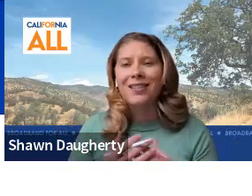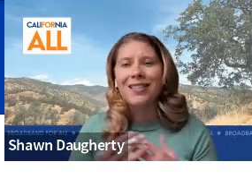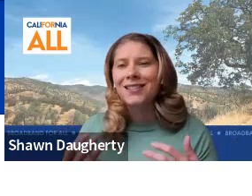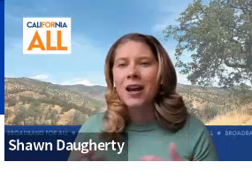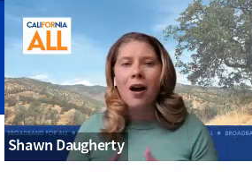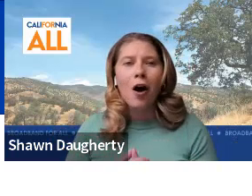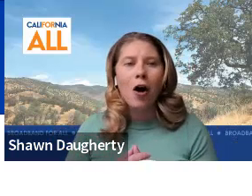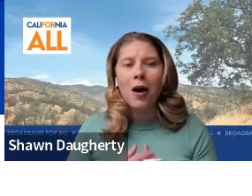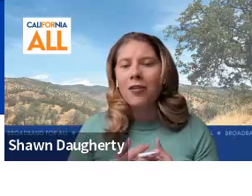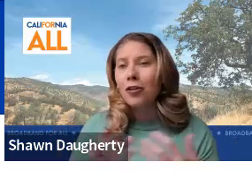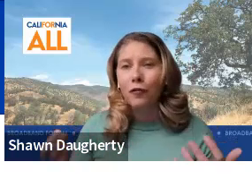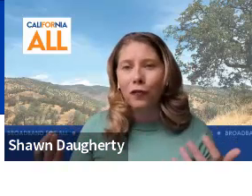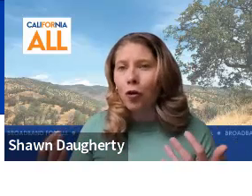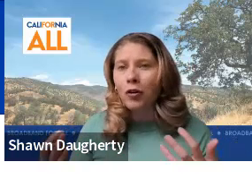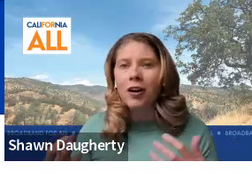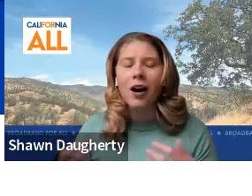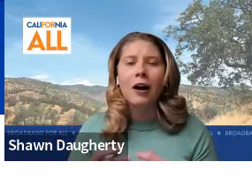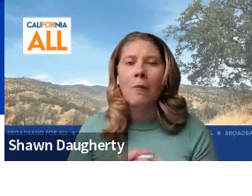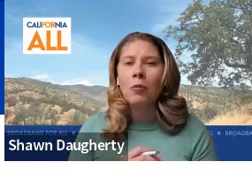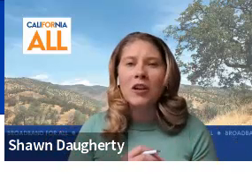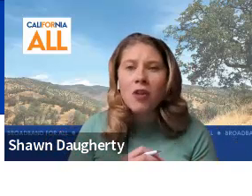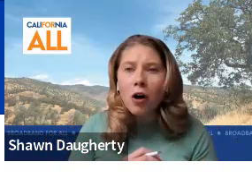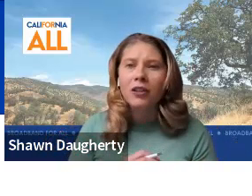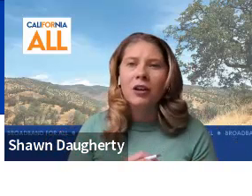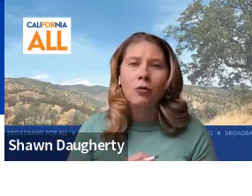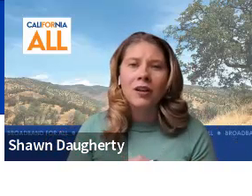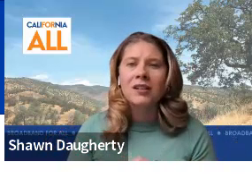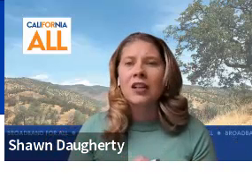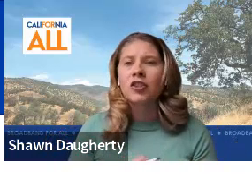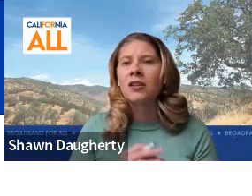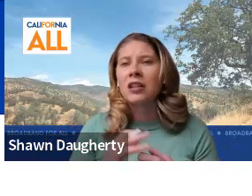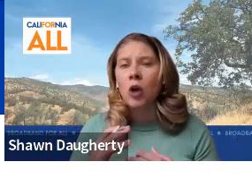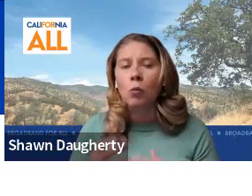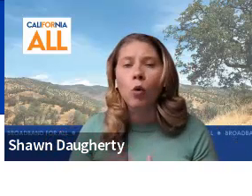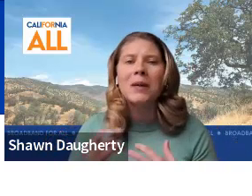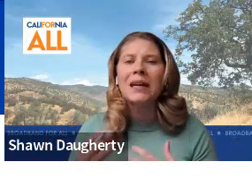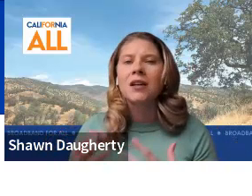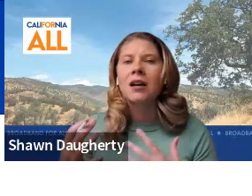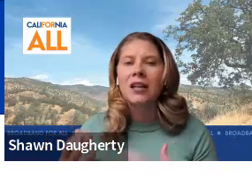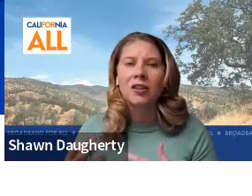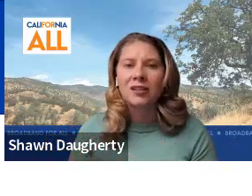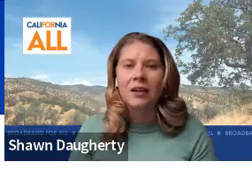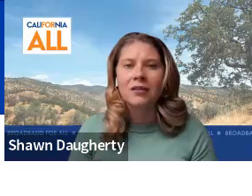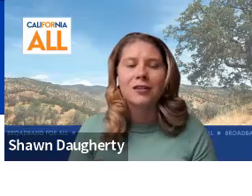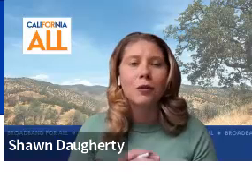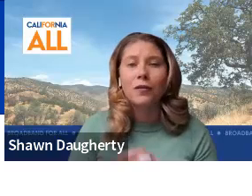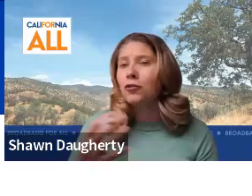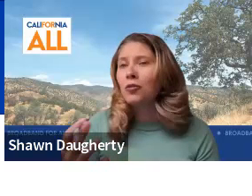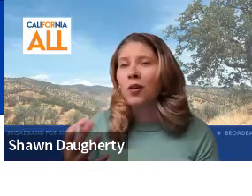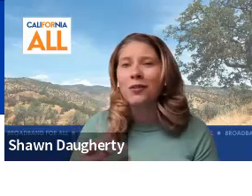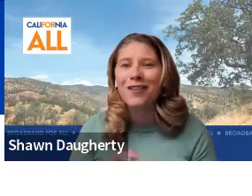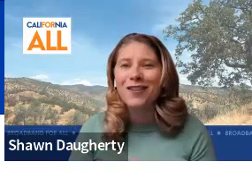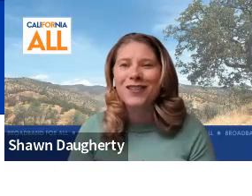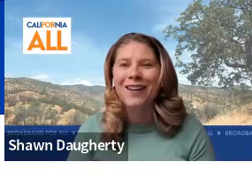county. We think that's the floor. We know that there are organizations and work being done in each of these counties. So if you do work in one of